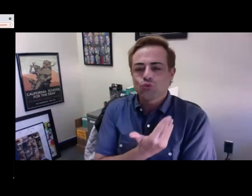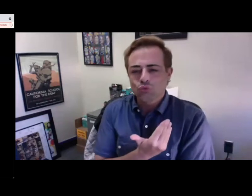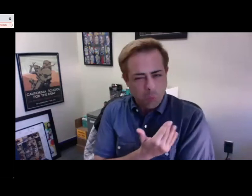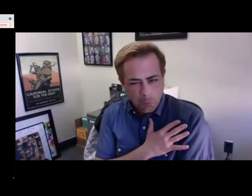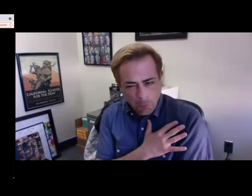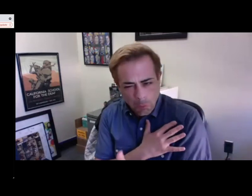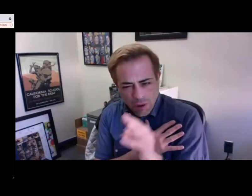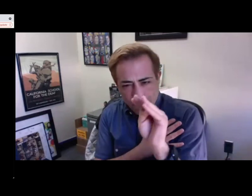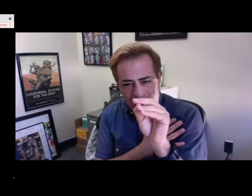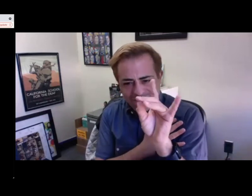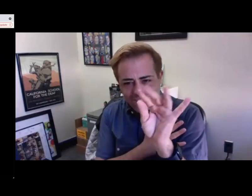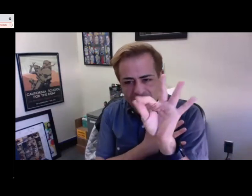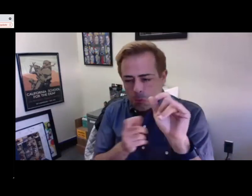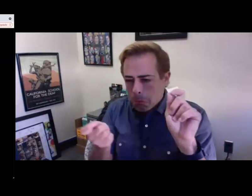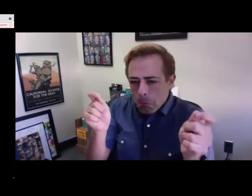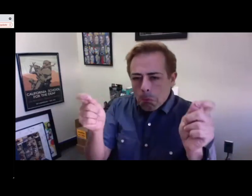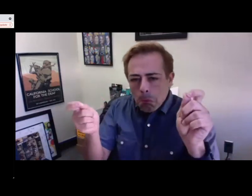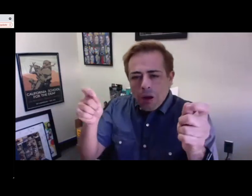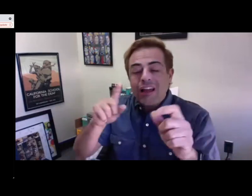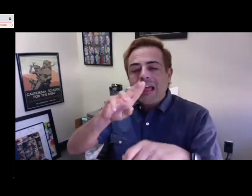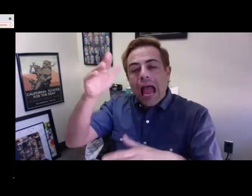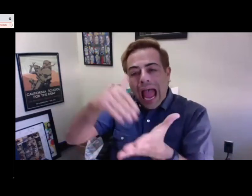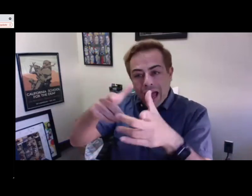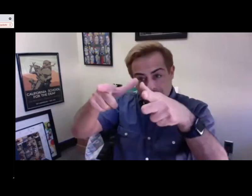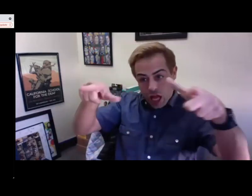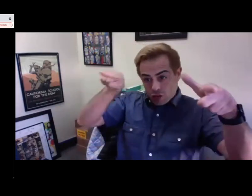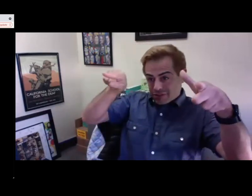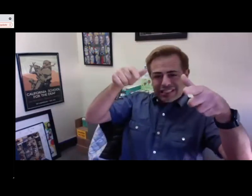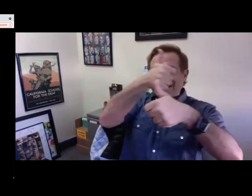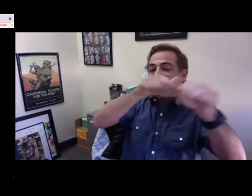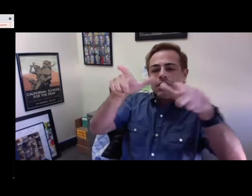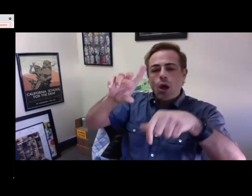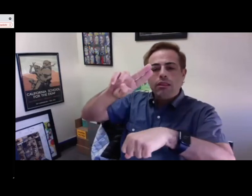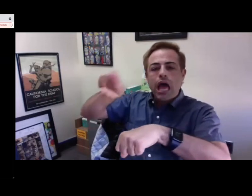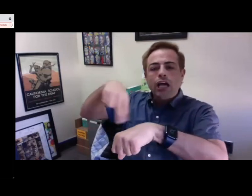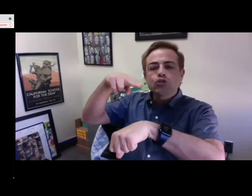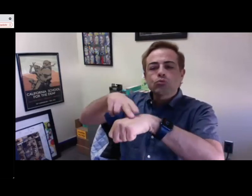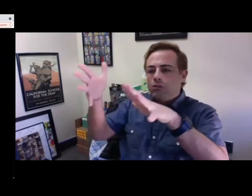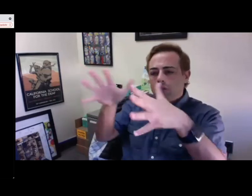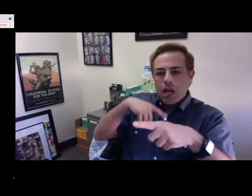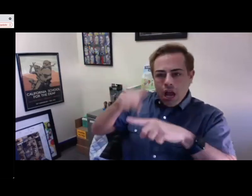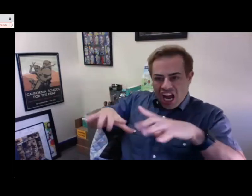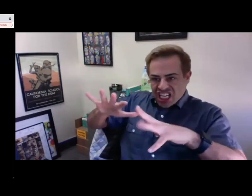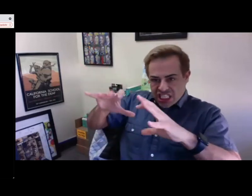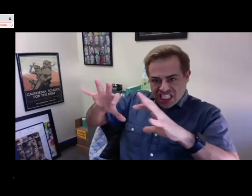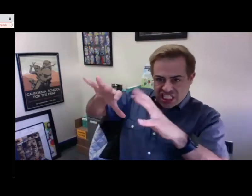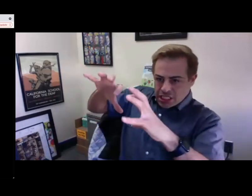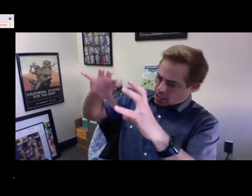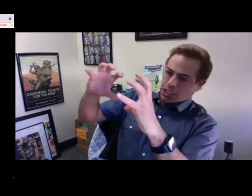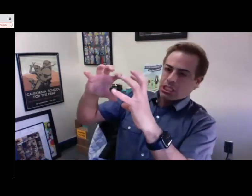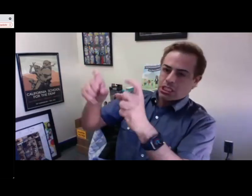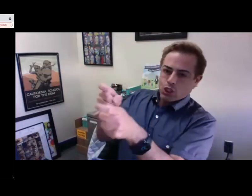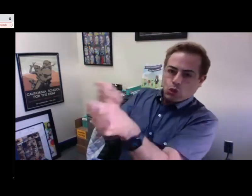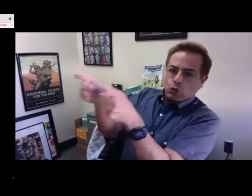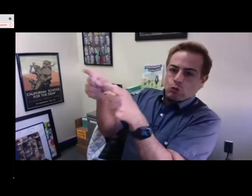And we used to completely change language, but now we just let that